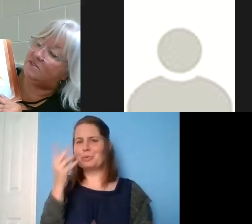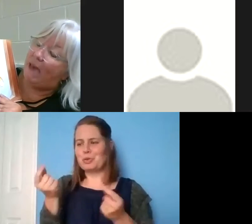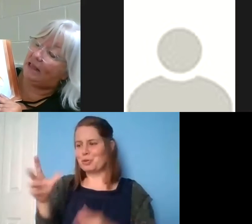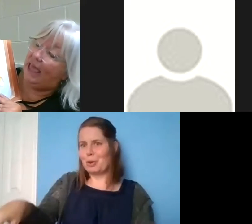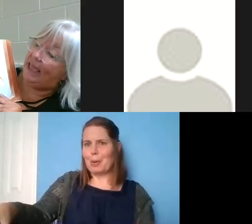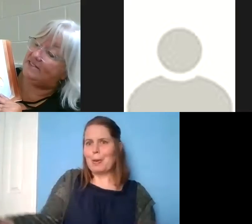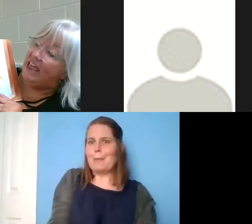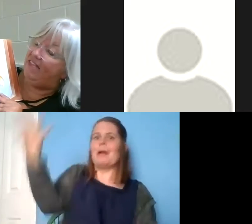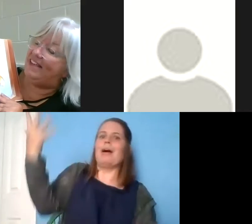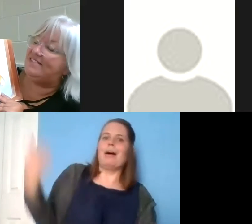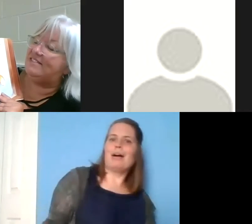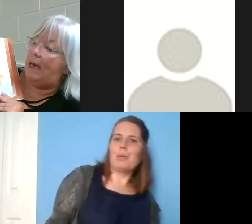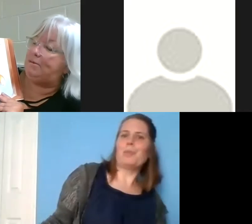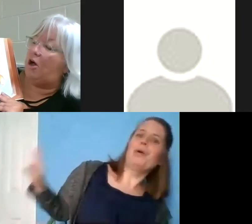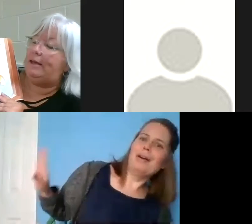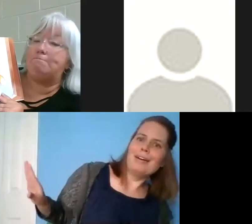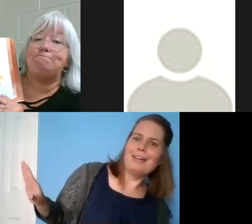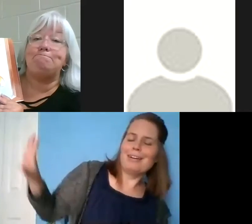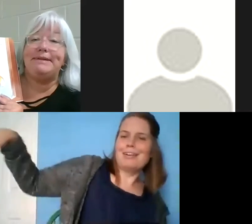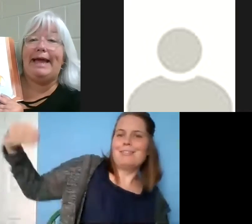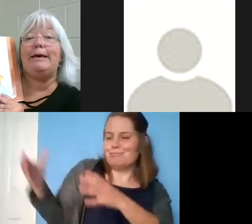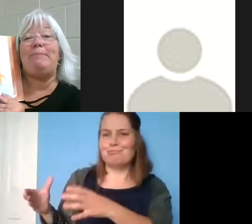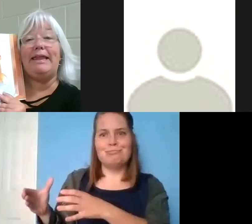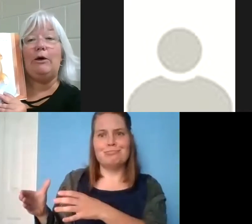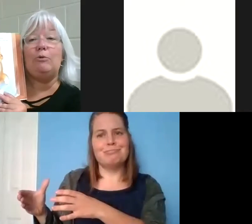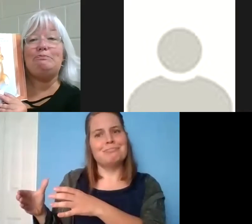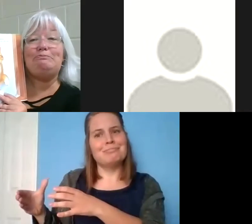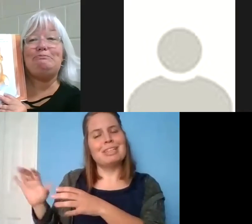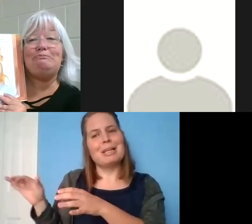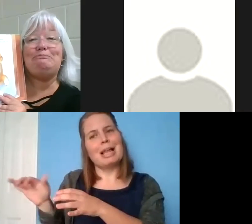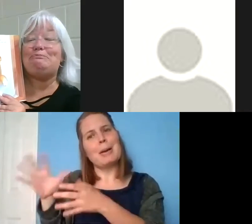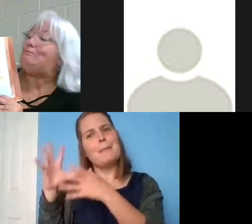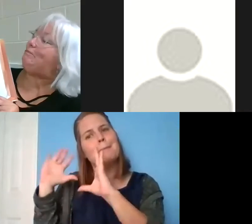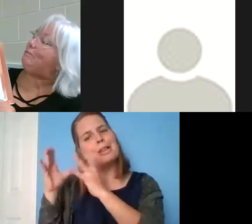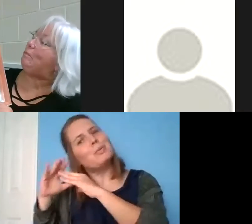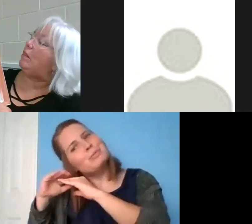with his back legs, then slept on him like a pillow.